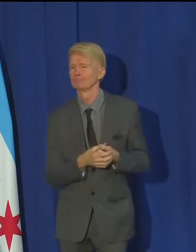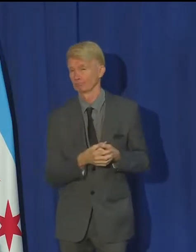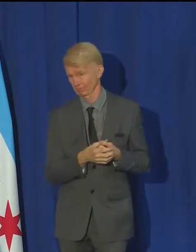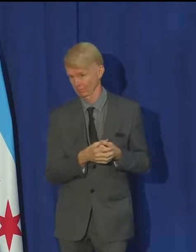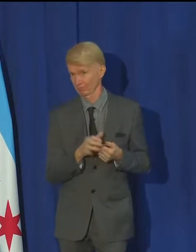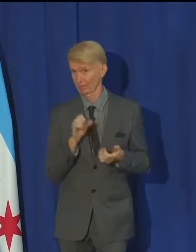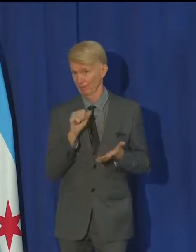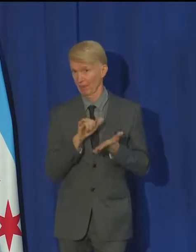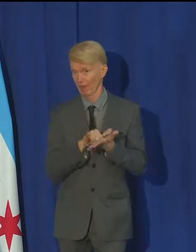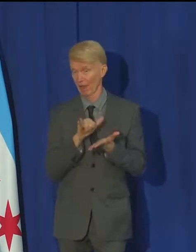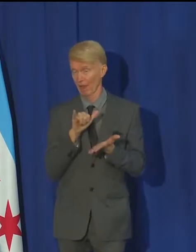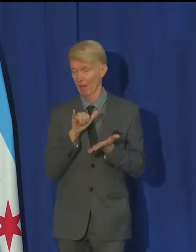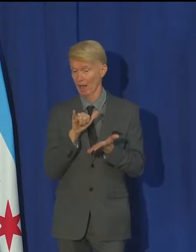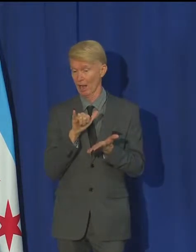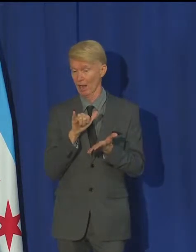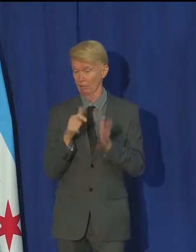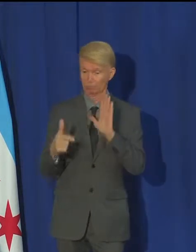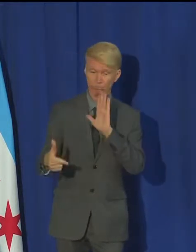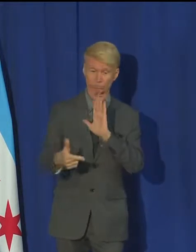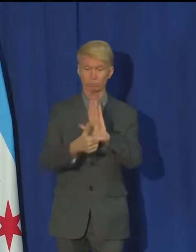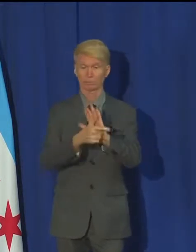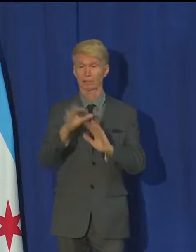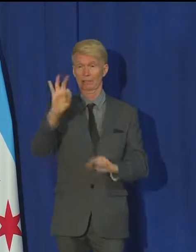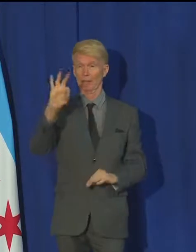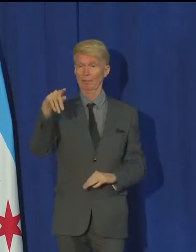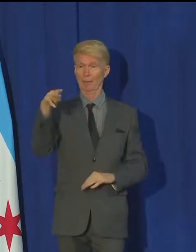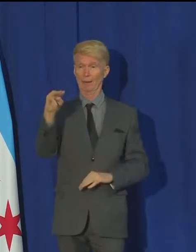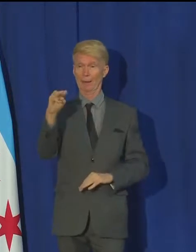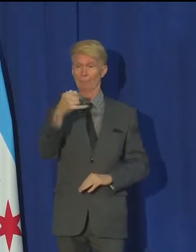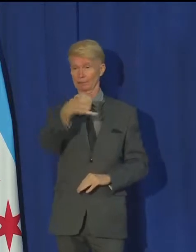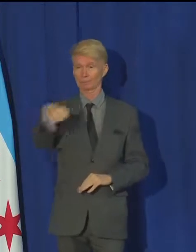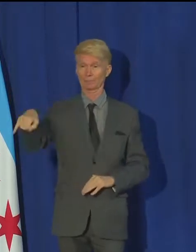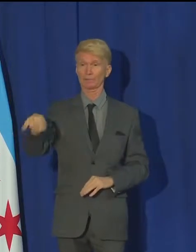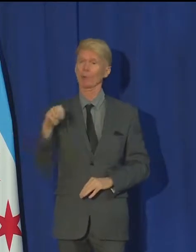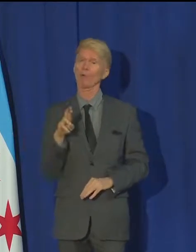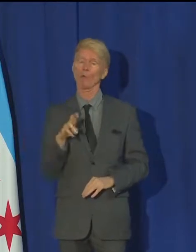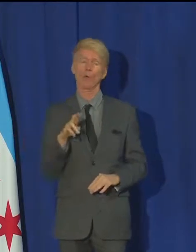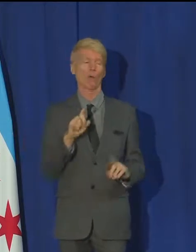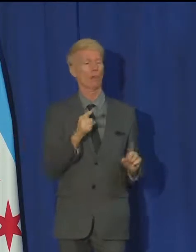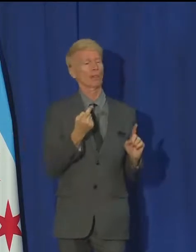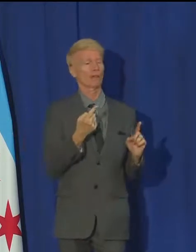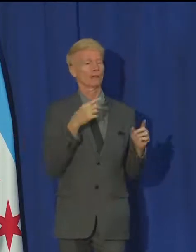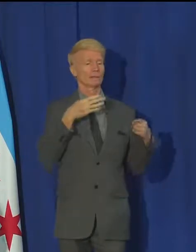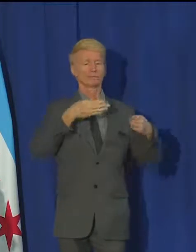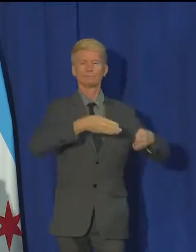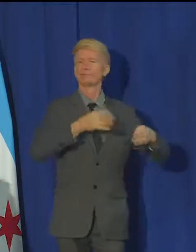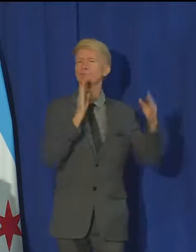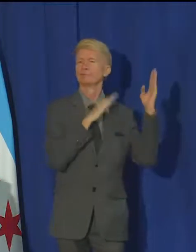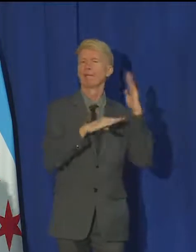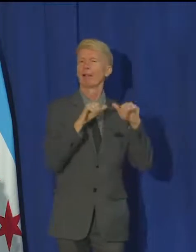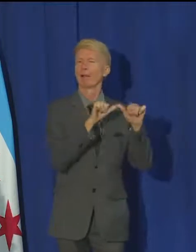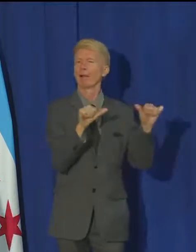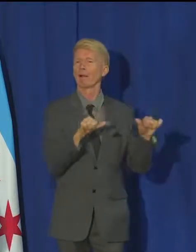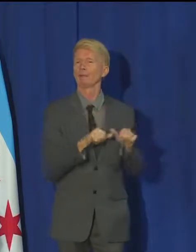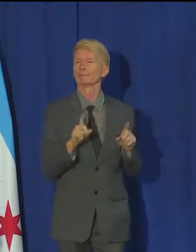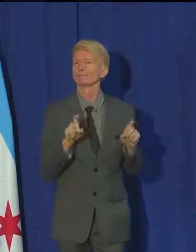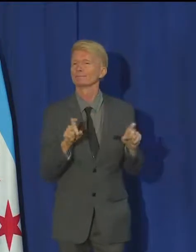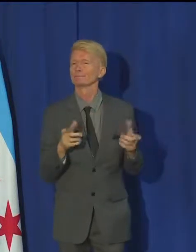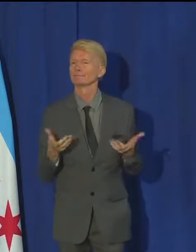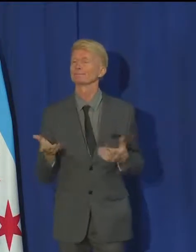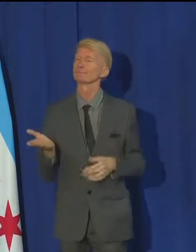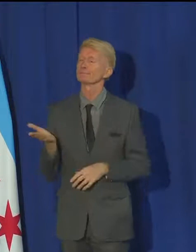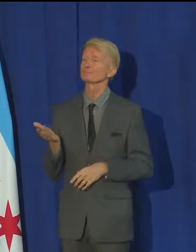should that be a flat-out ban after 9 p.m., or can we look at trouble spots and make it more specific? So we've really made